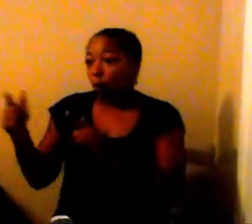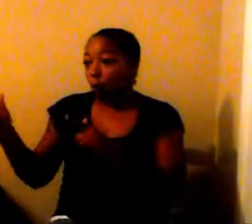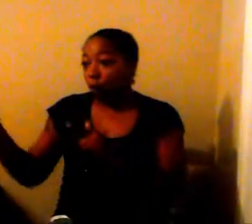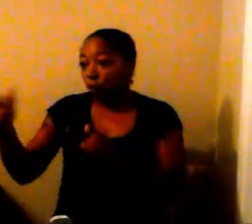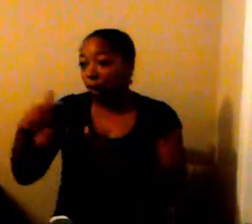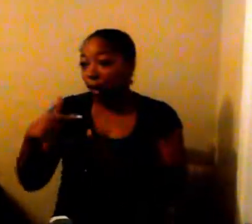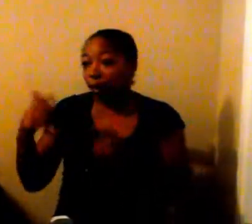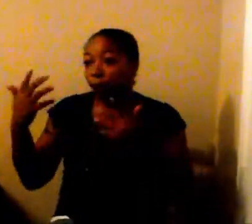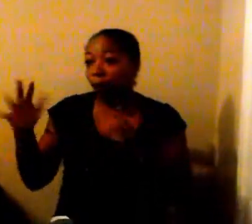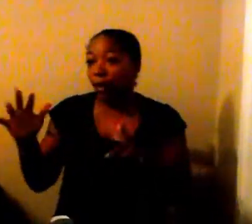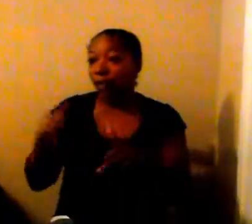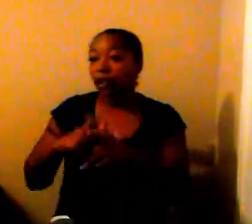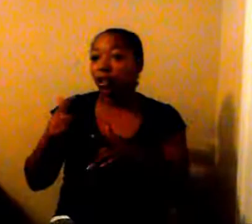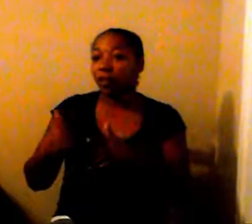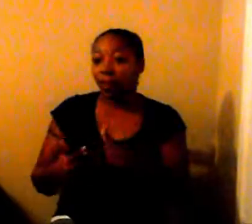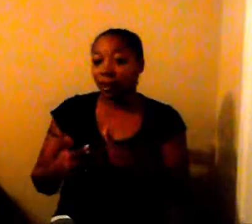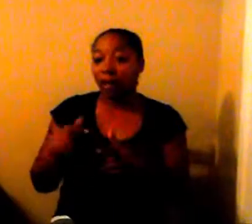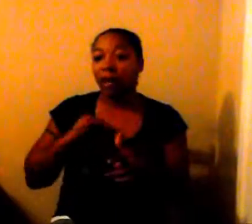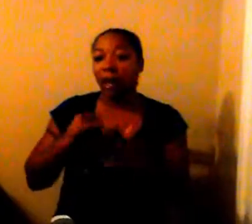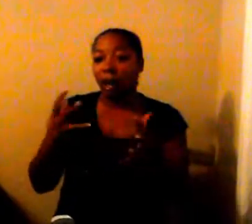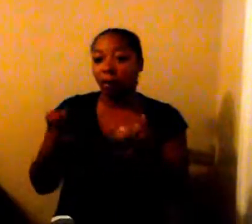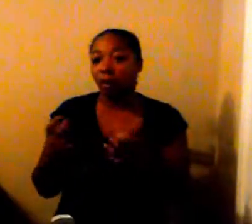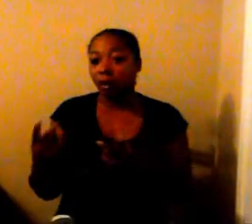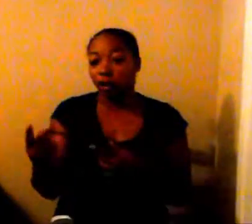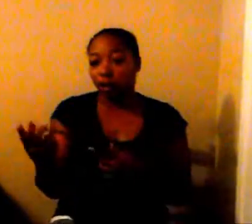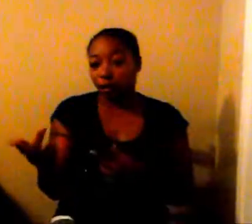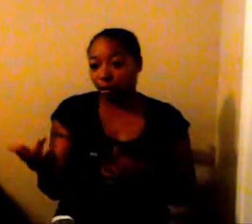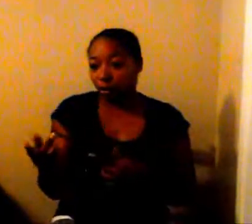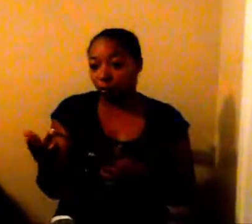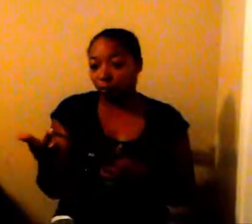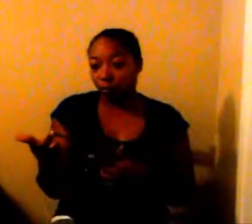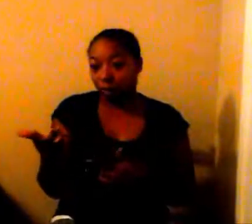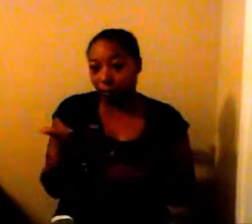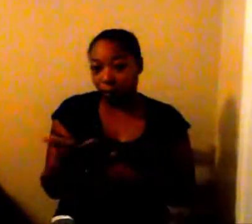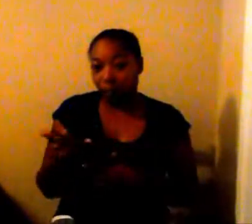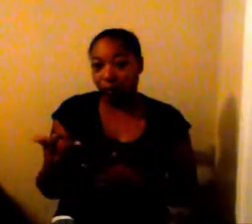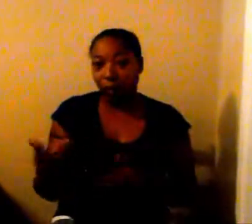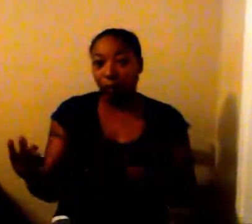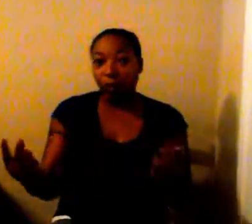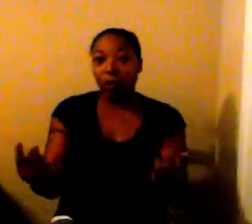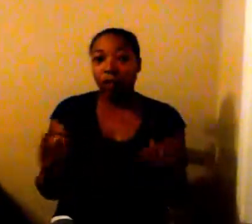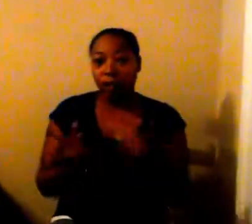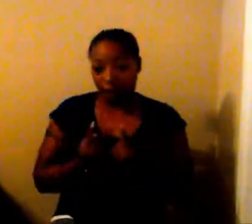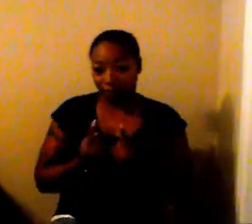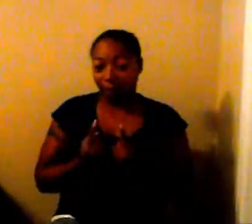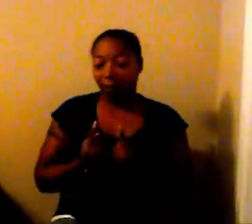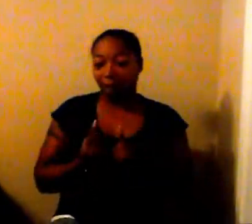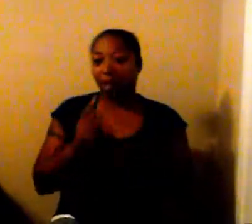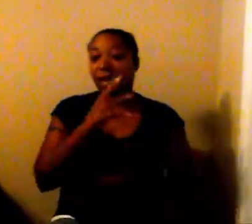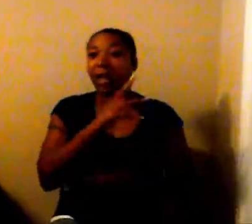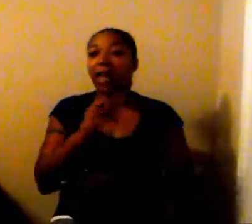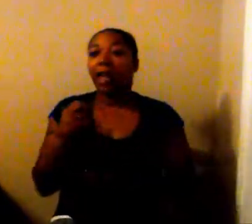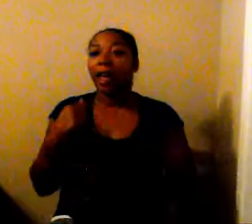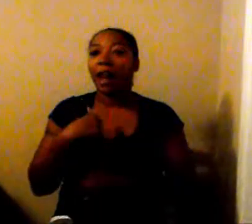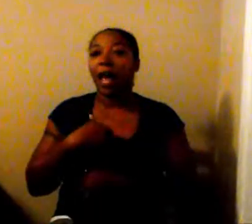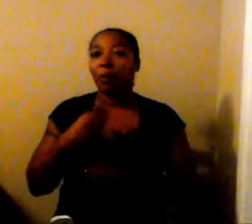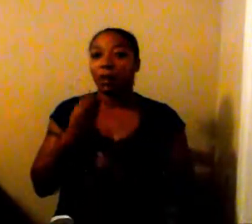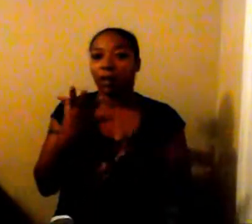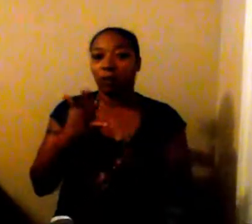when you guys are finished, then I want the three of you to come to me and I will give you